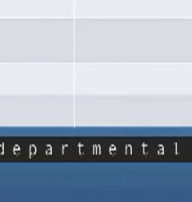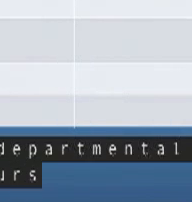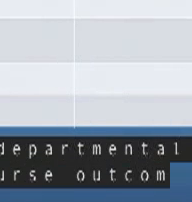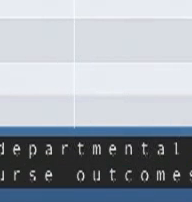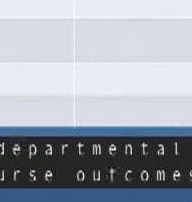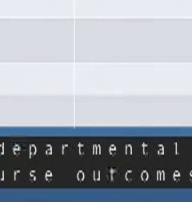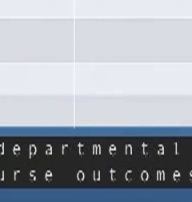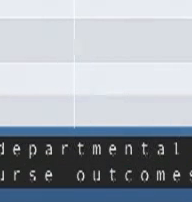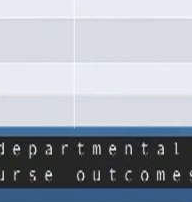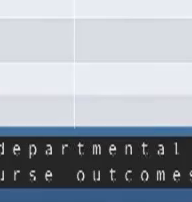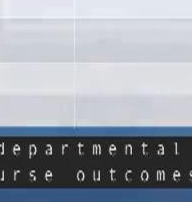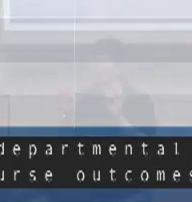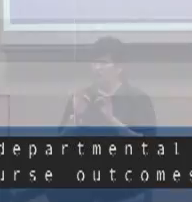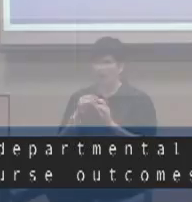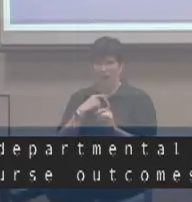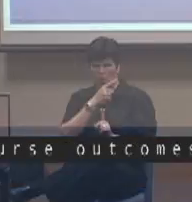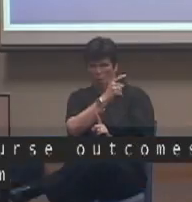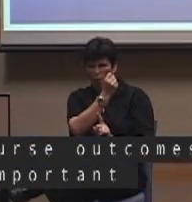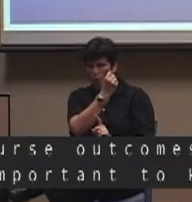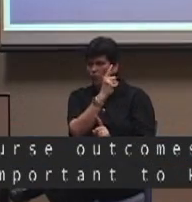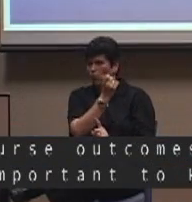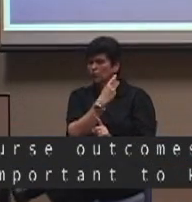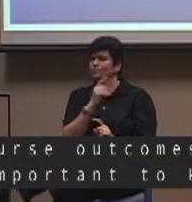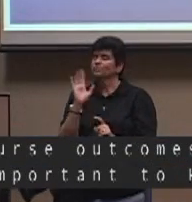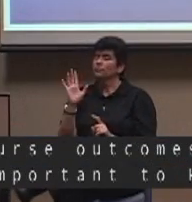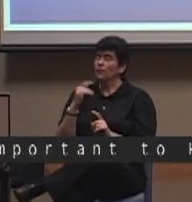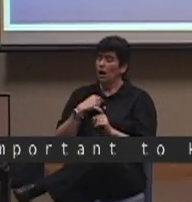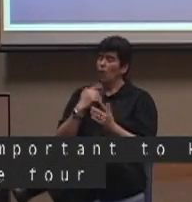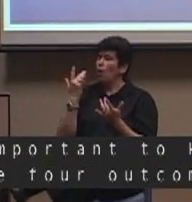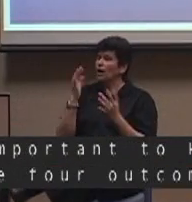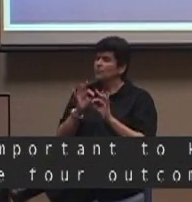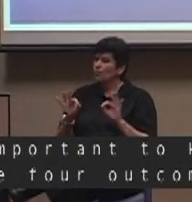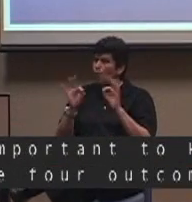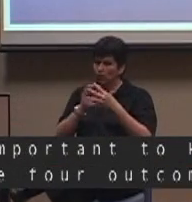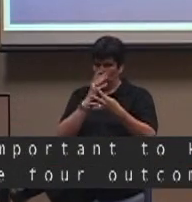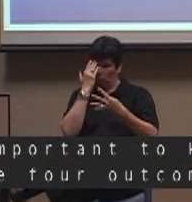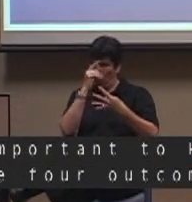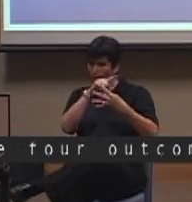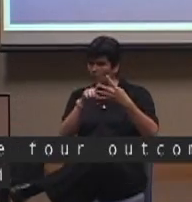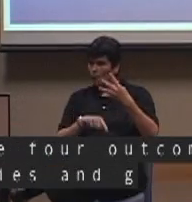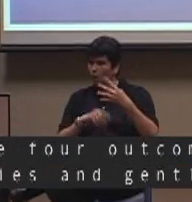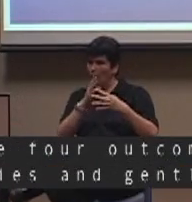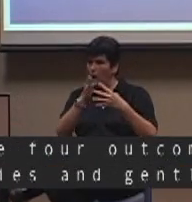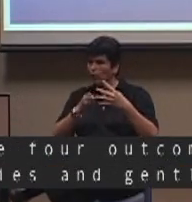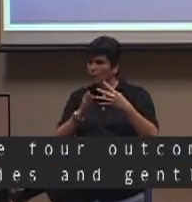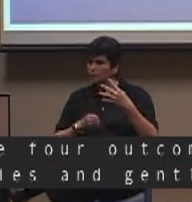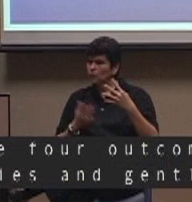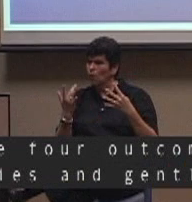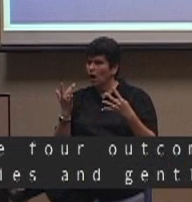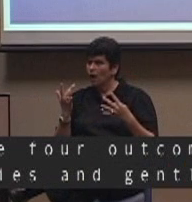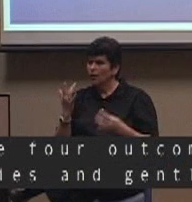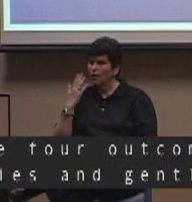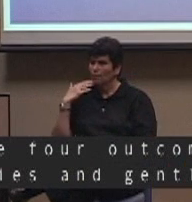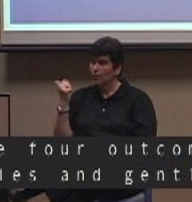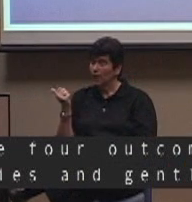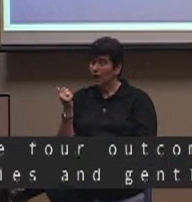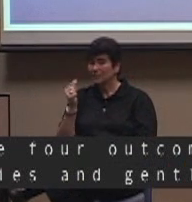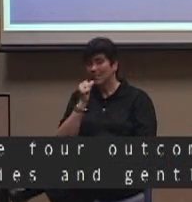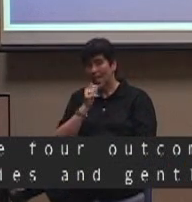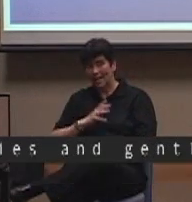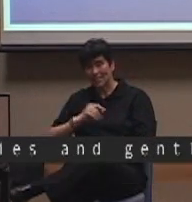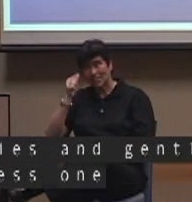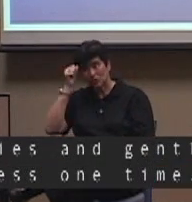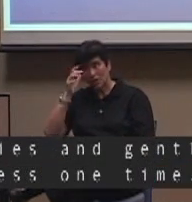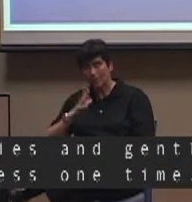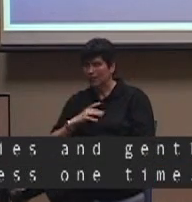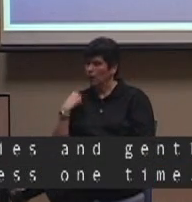and then the course outcomes. Why is it important to know all of those four outcomes? Because, ladies and gentlemen,